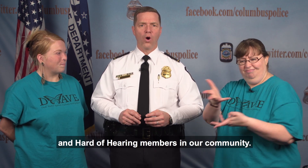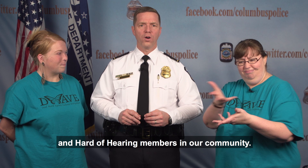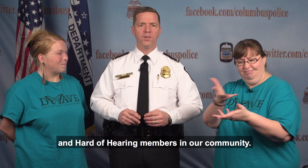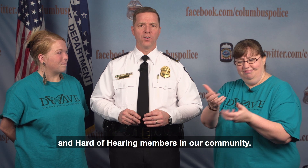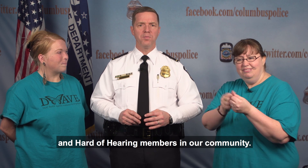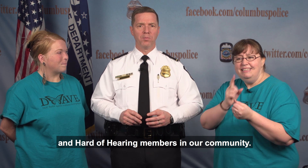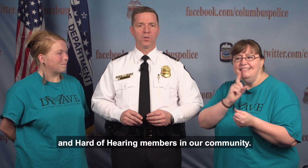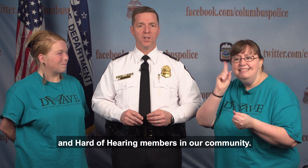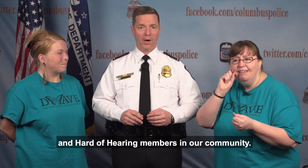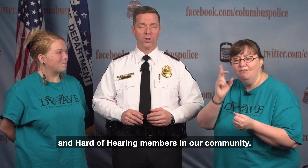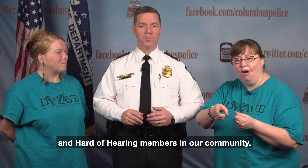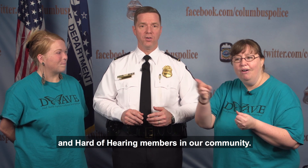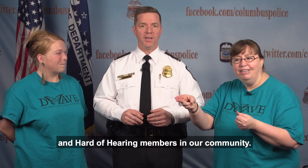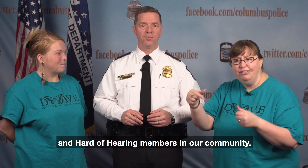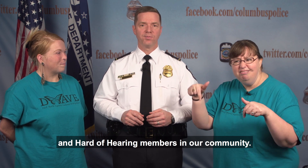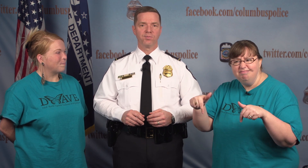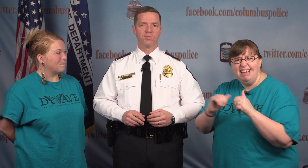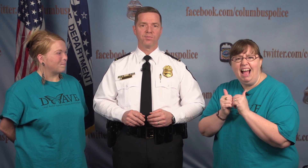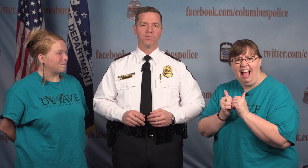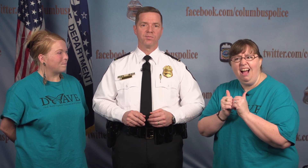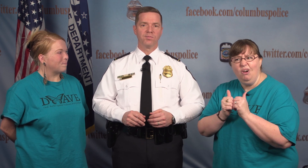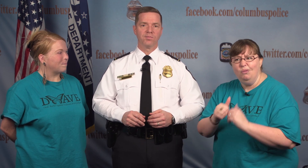and Hard of Hearing members in our community.